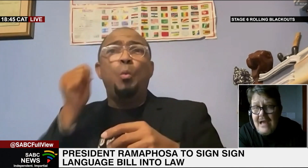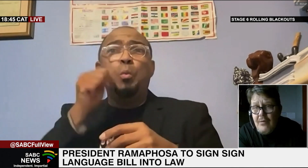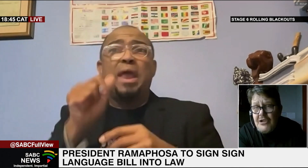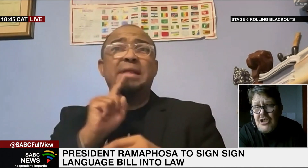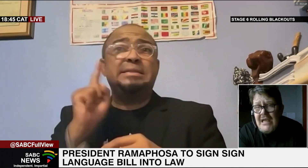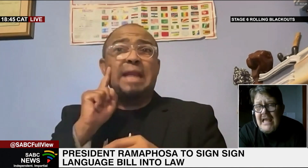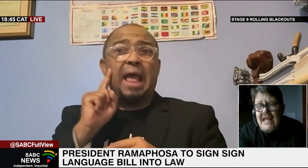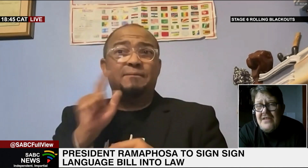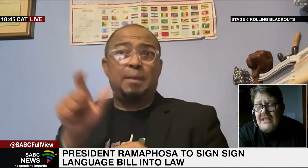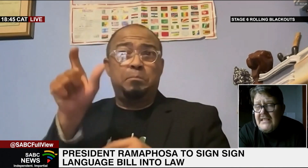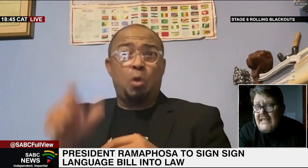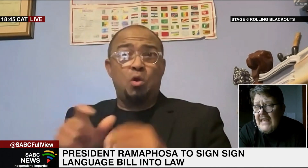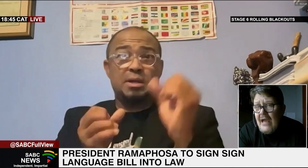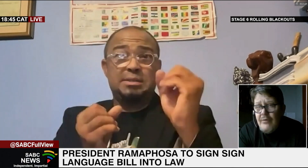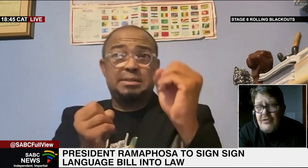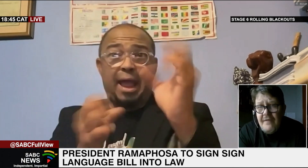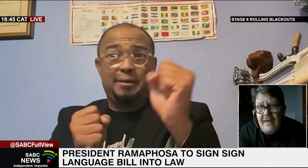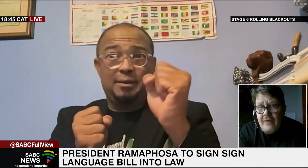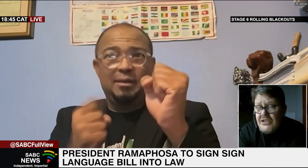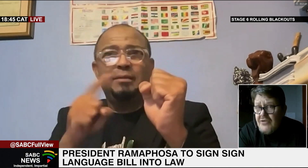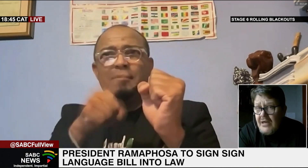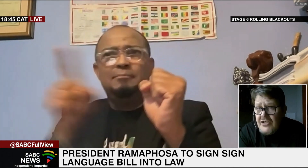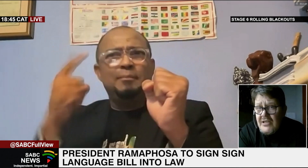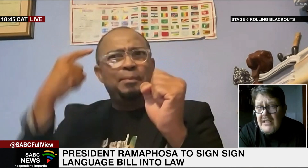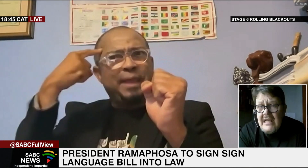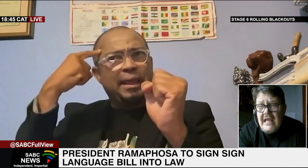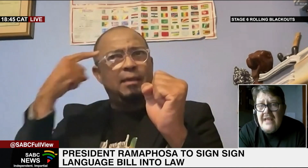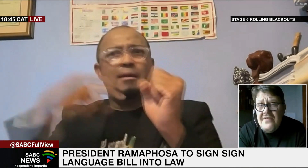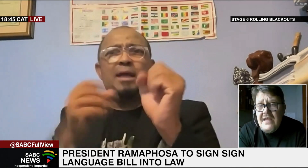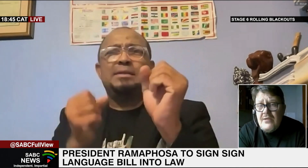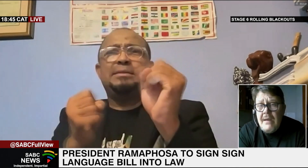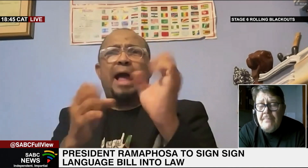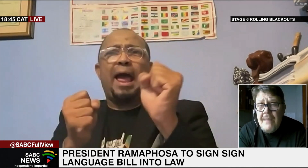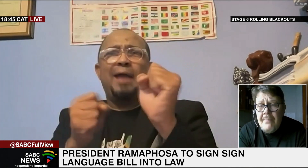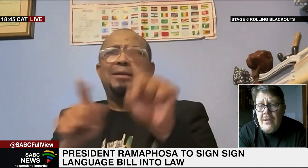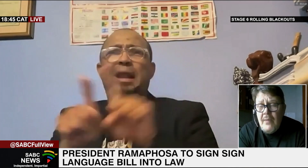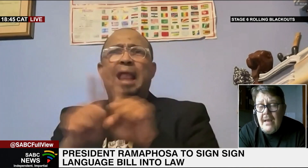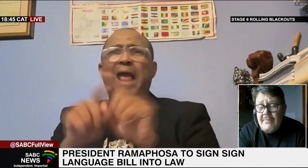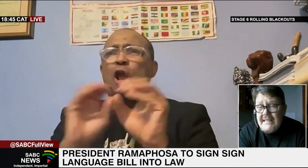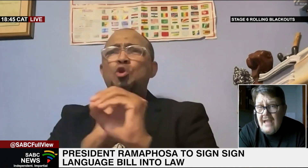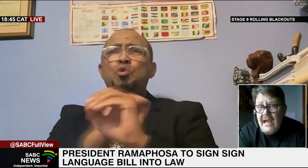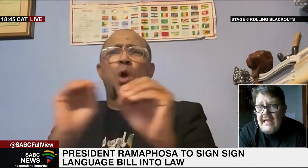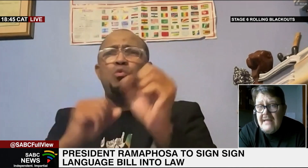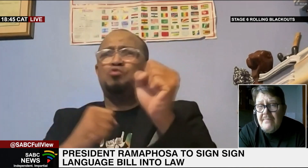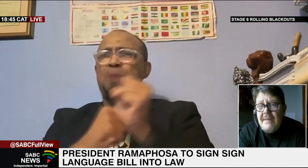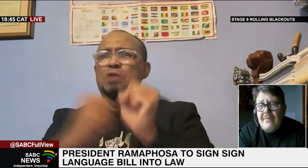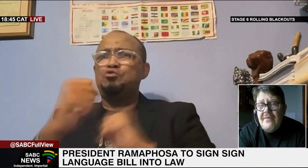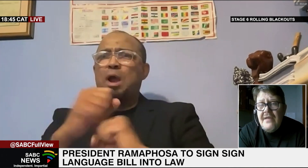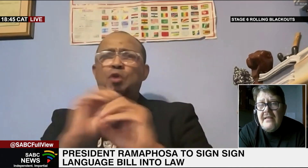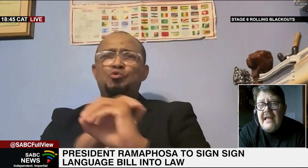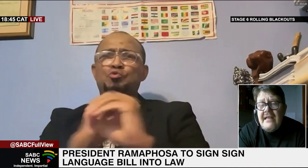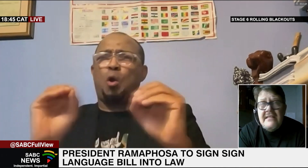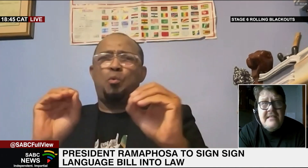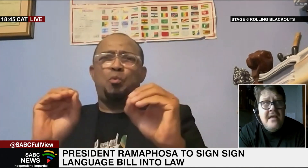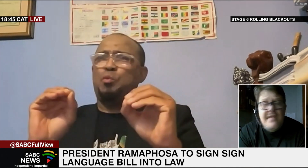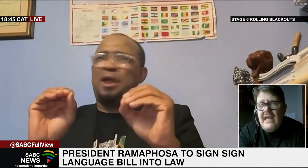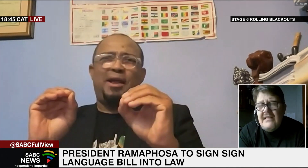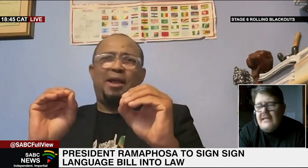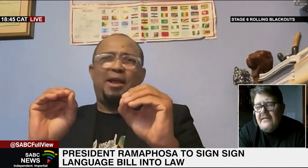monkey language. This is a language without structure. When I'm signing, people think